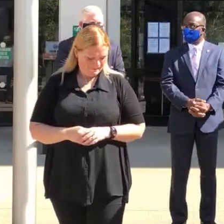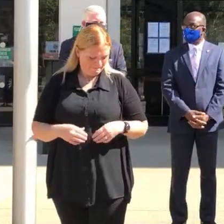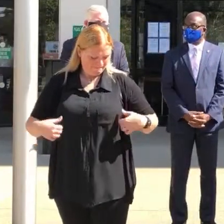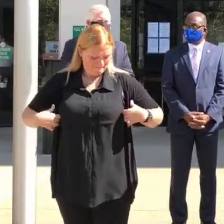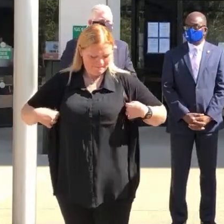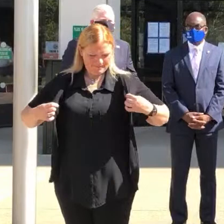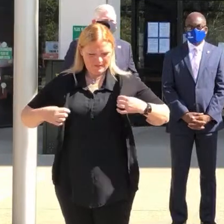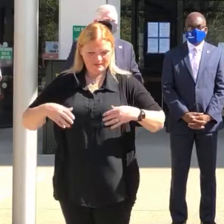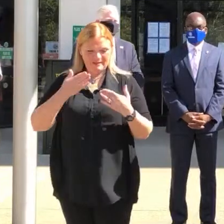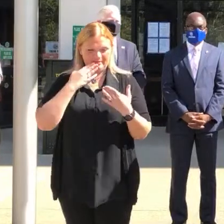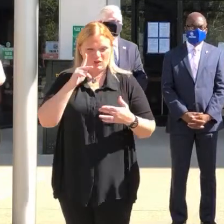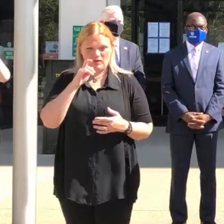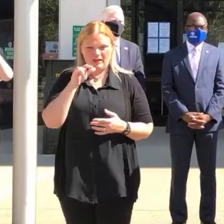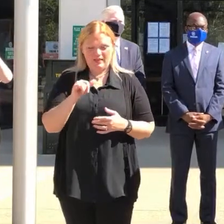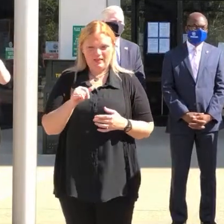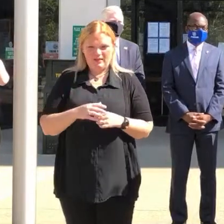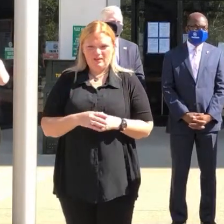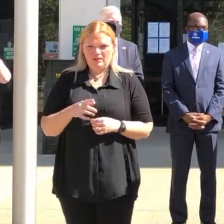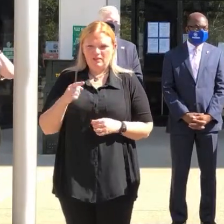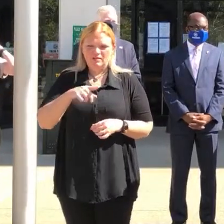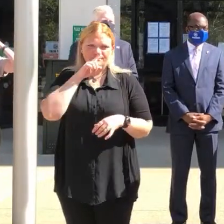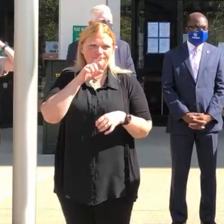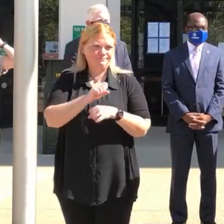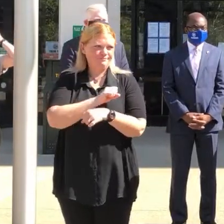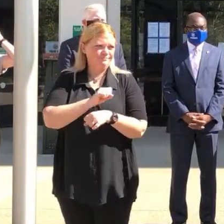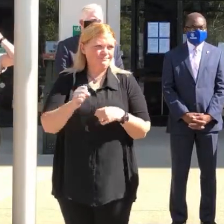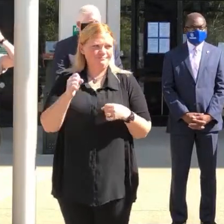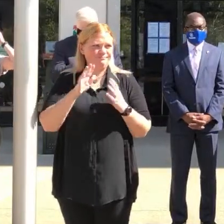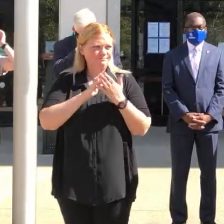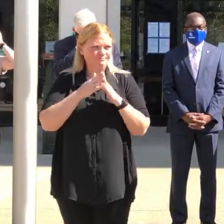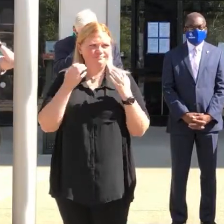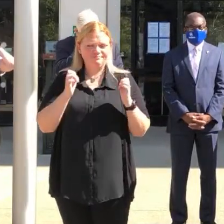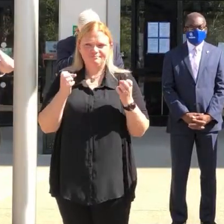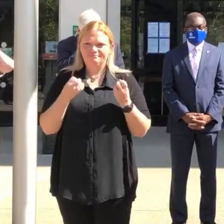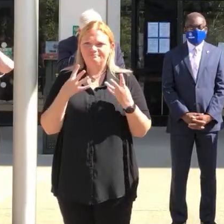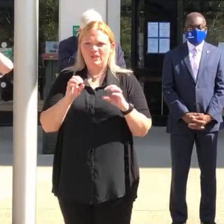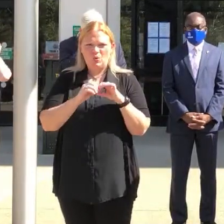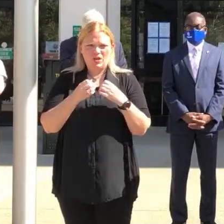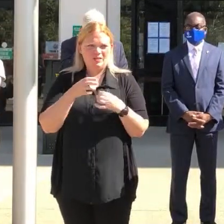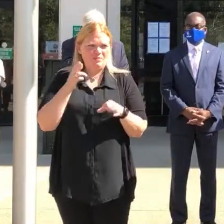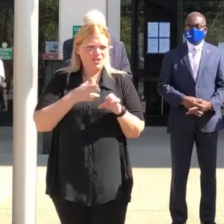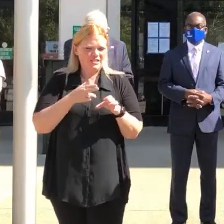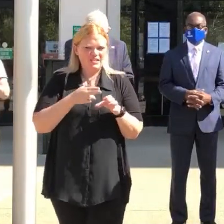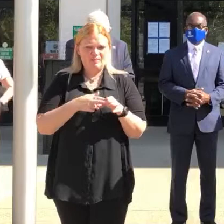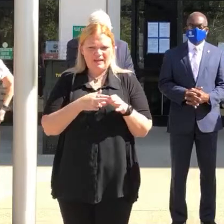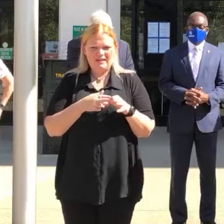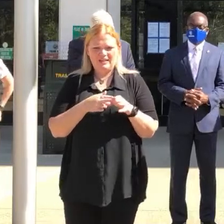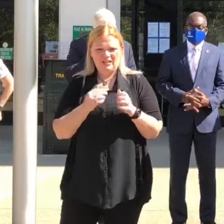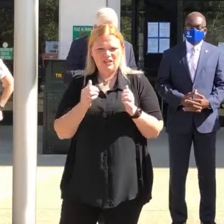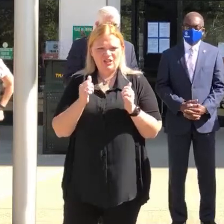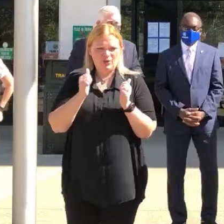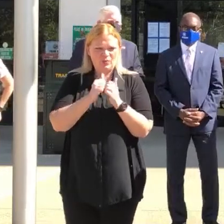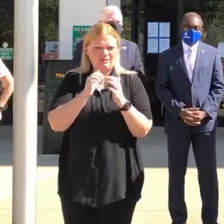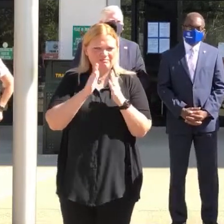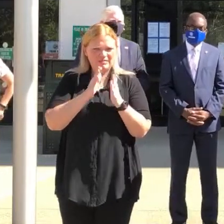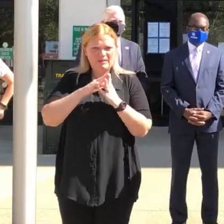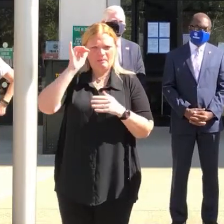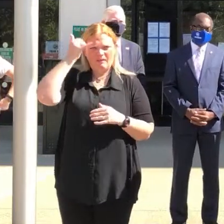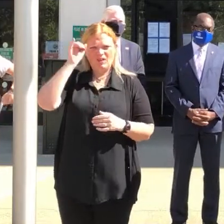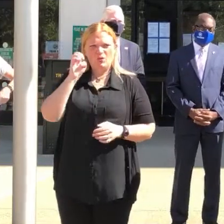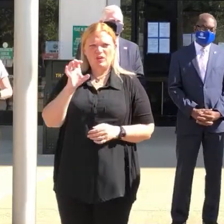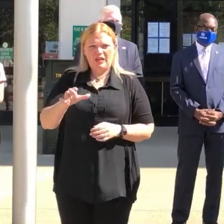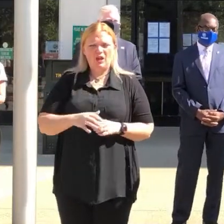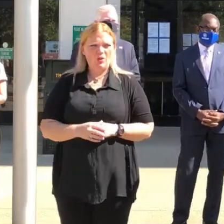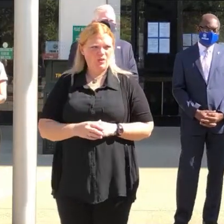Thank you, Kelly. As noted, this is truly a community effort with multiple organizations participating along with the City of Buffalo and Erie